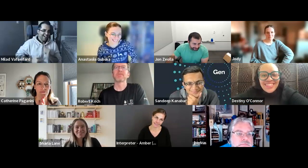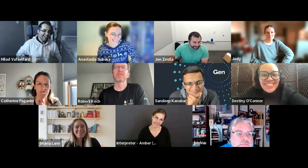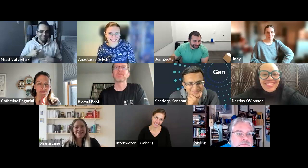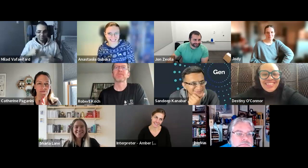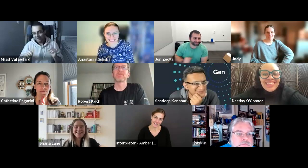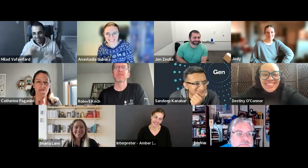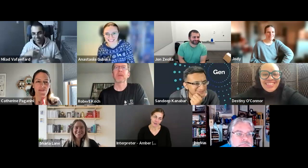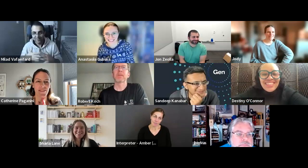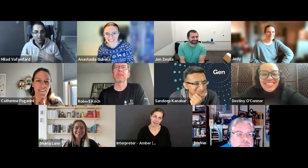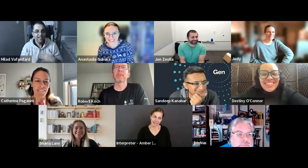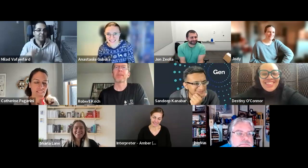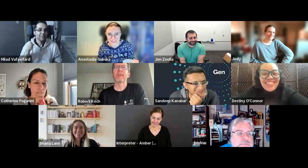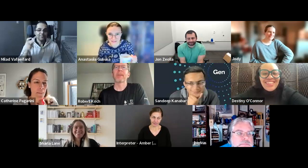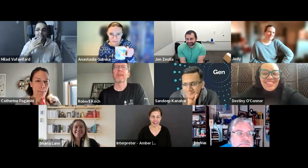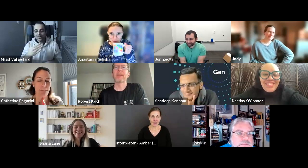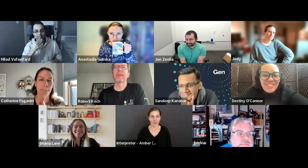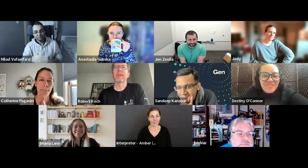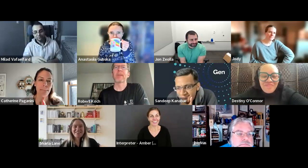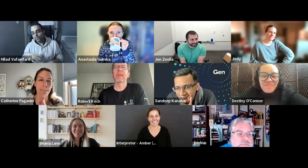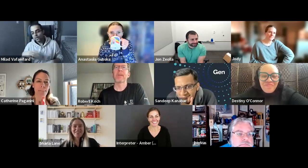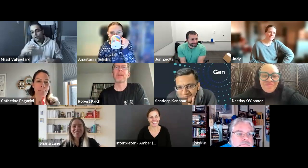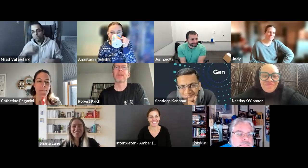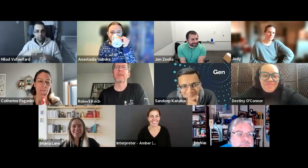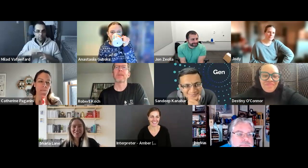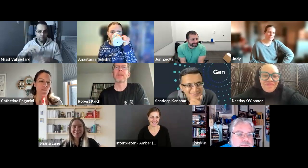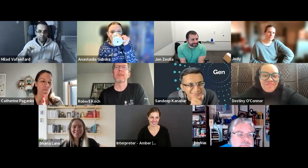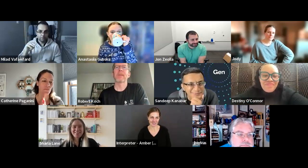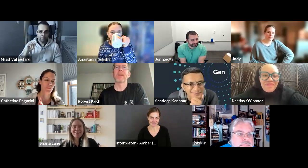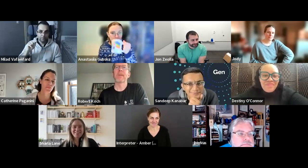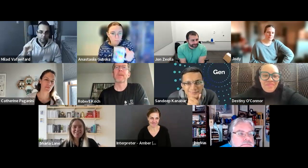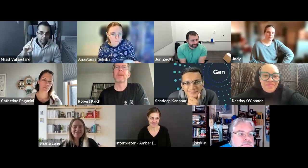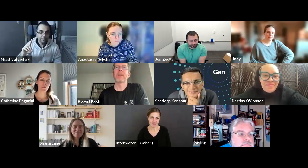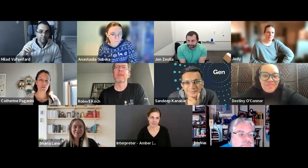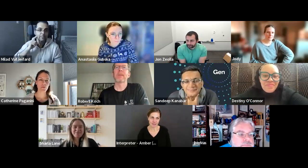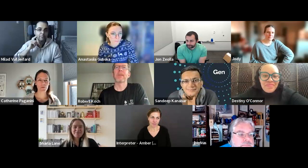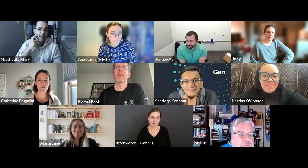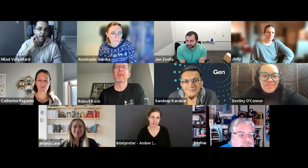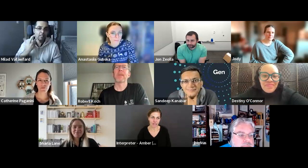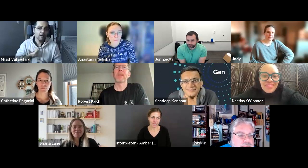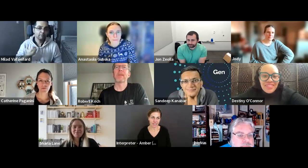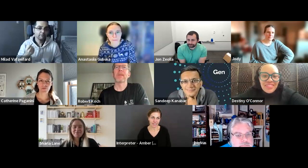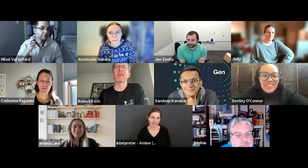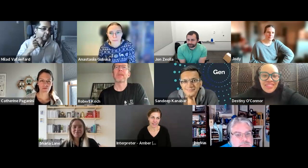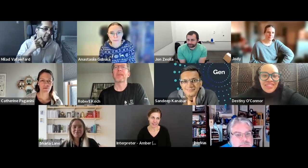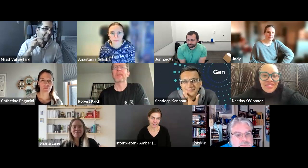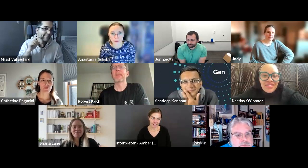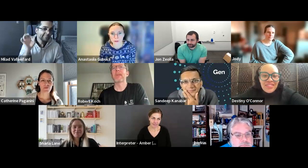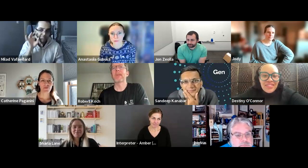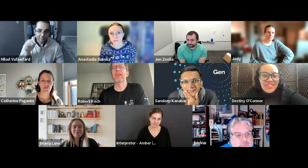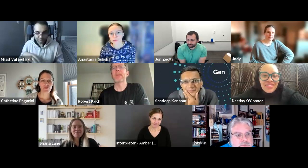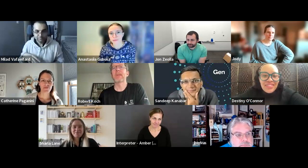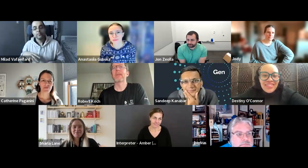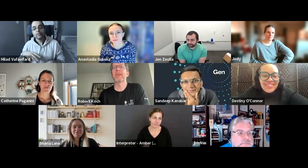last, but it's fine, I'll go. Thank you. My name is Malad,